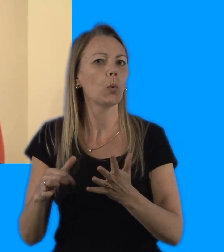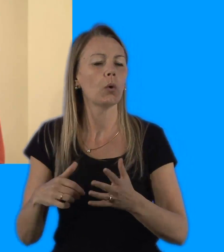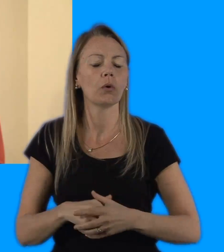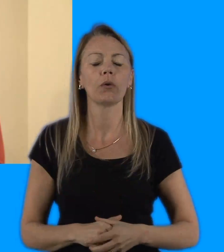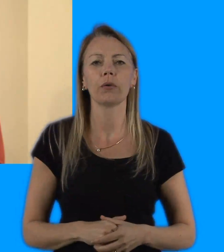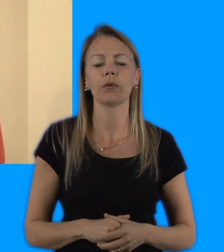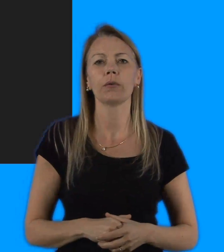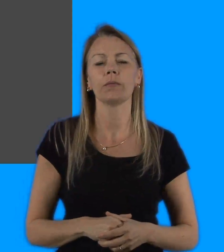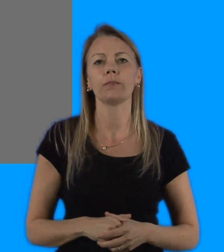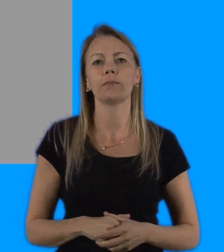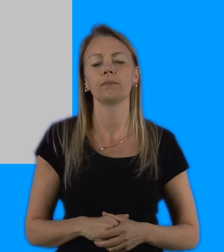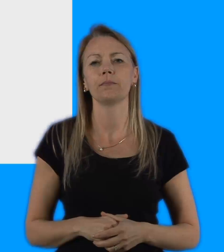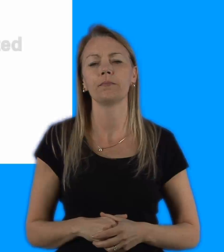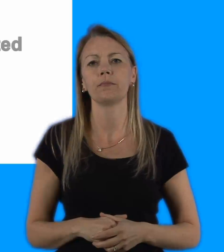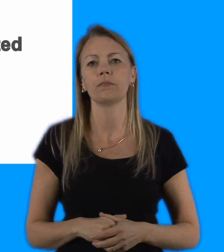difficulties.